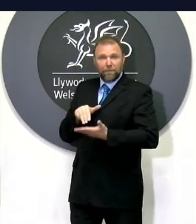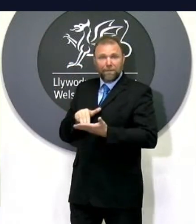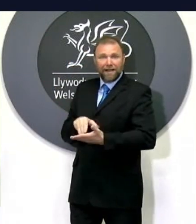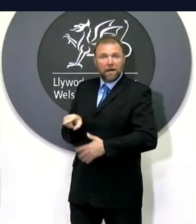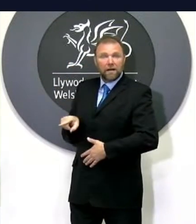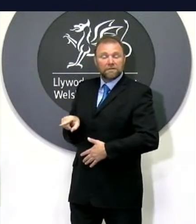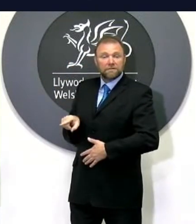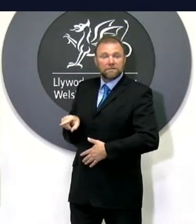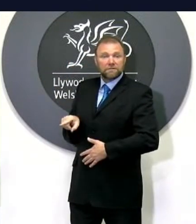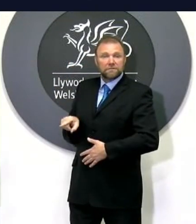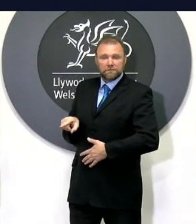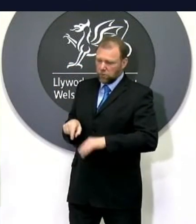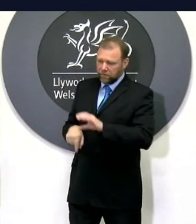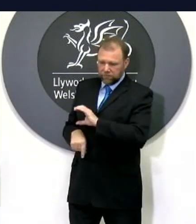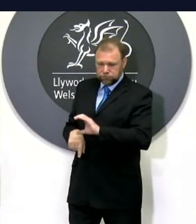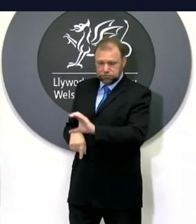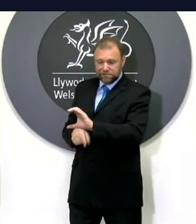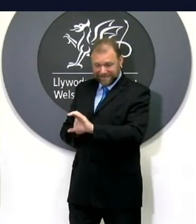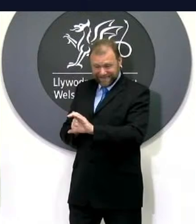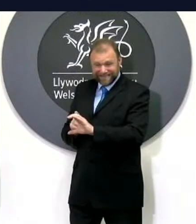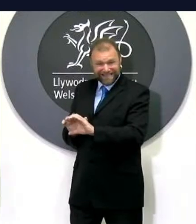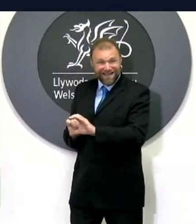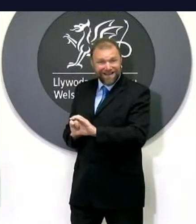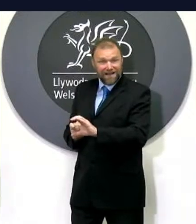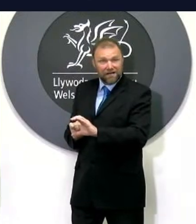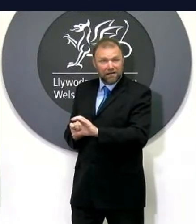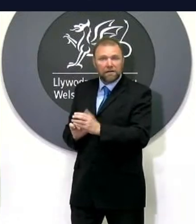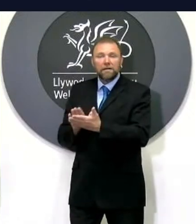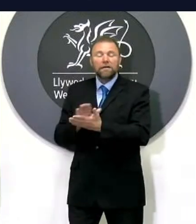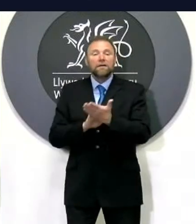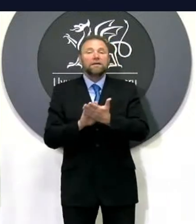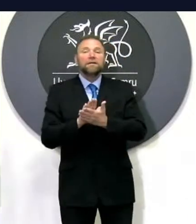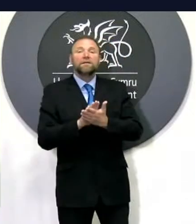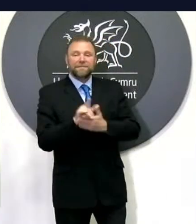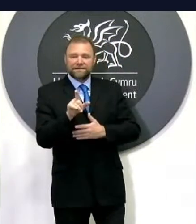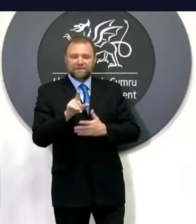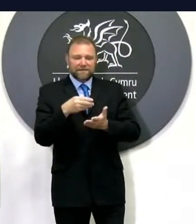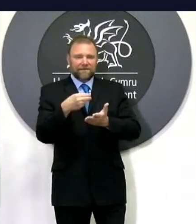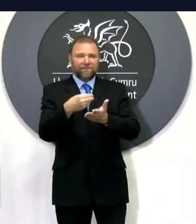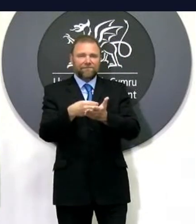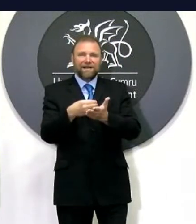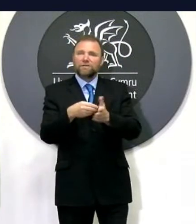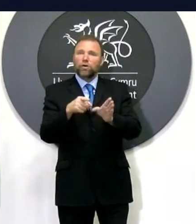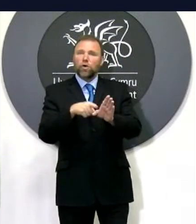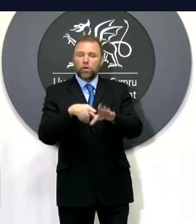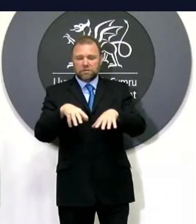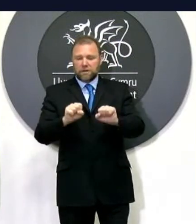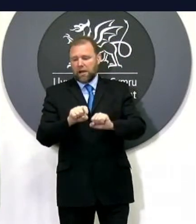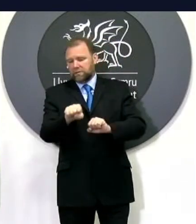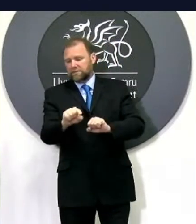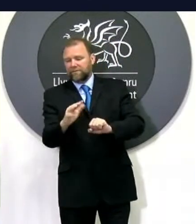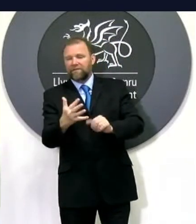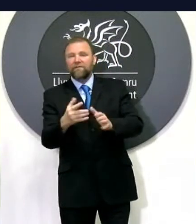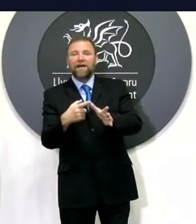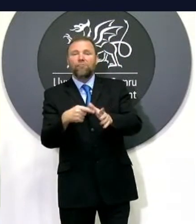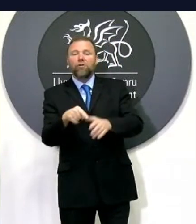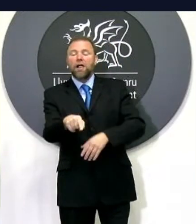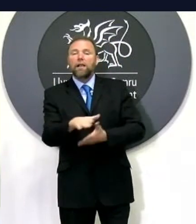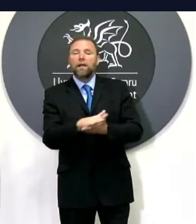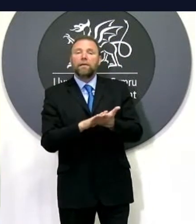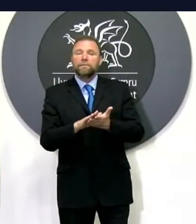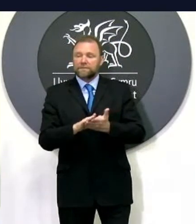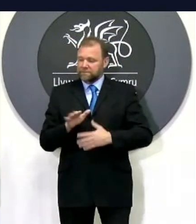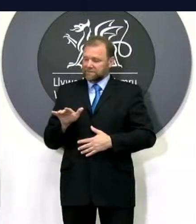have earmarked in the financial year that is about to begin, that those allocations can be